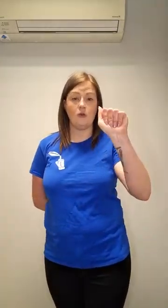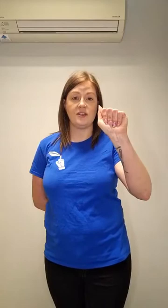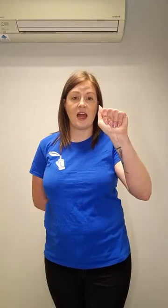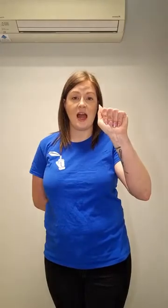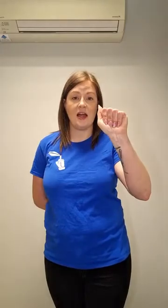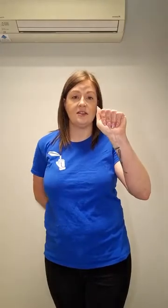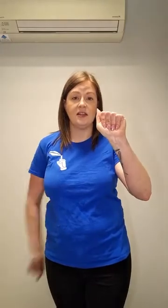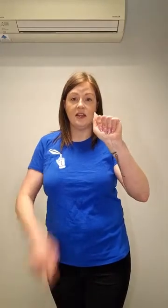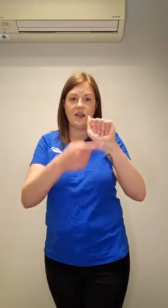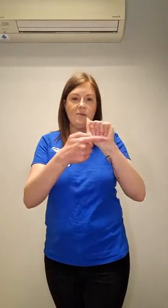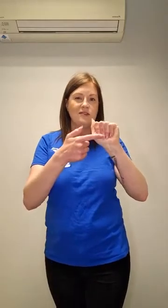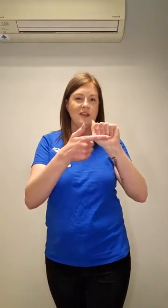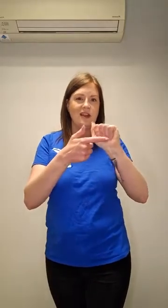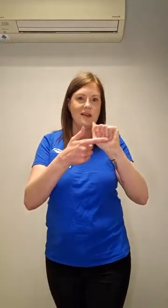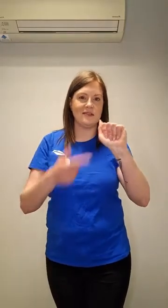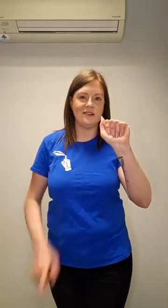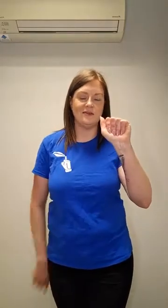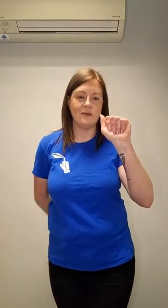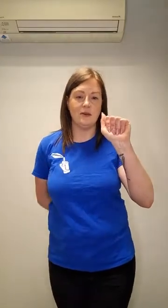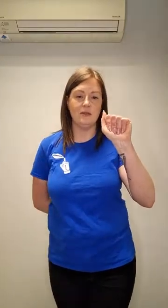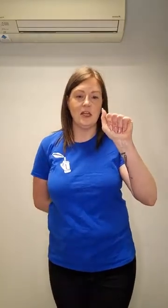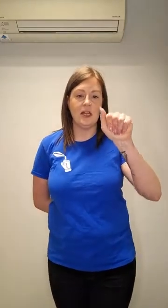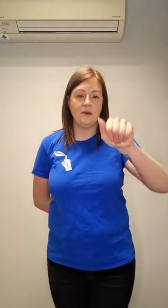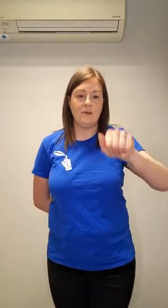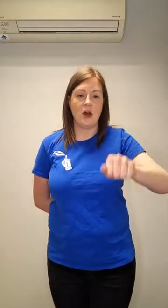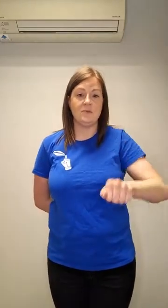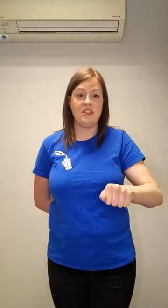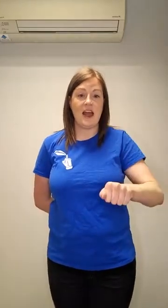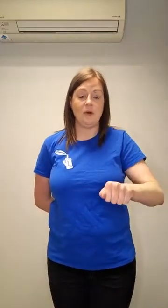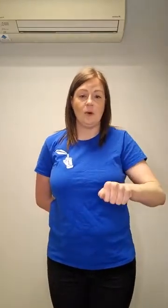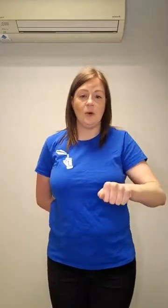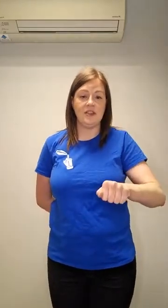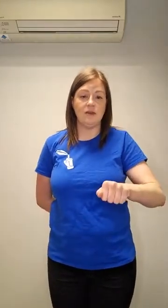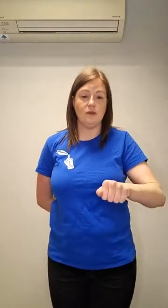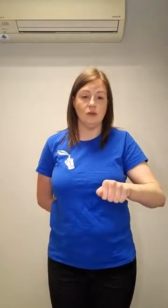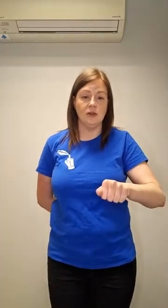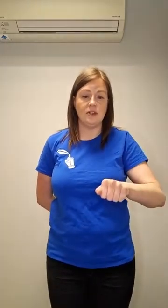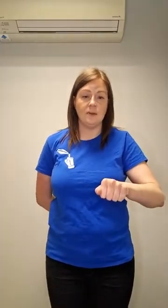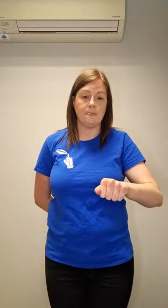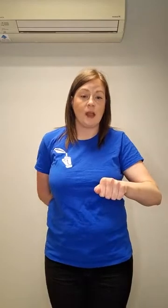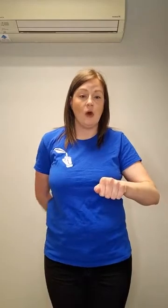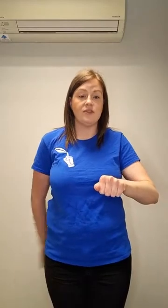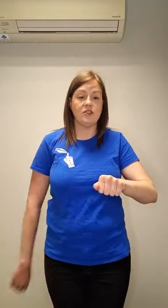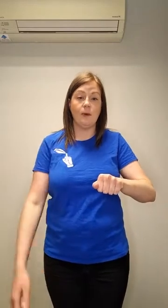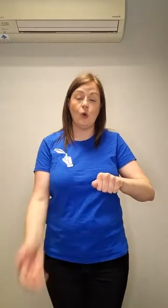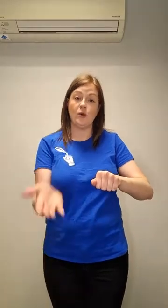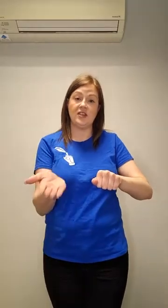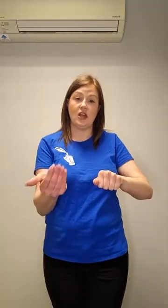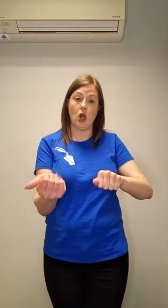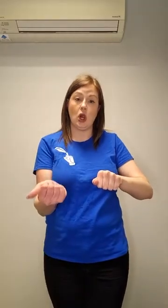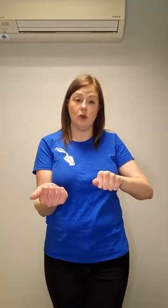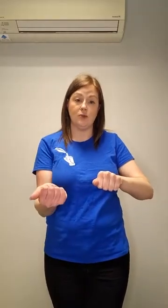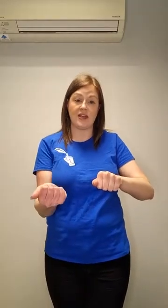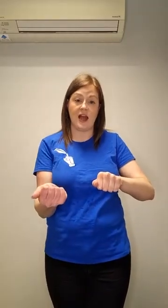closed hand, keep those fingernails nice and visible, palm down pointing forward, on supporting closed